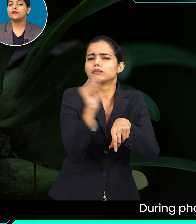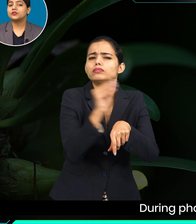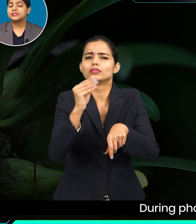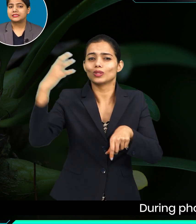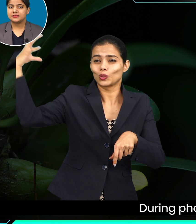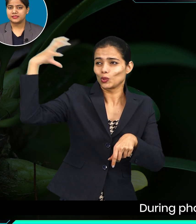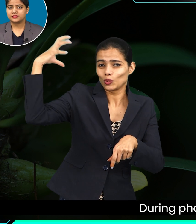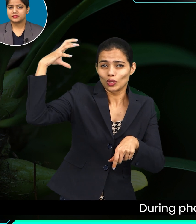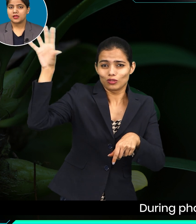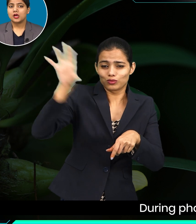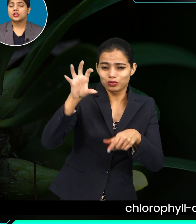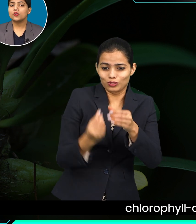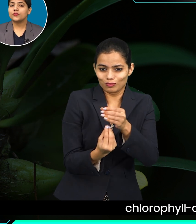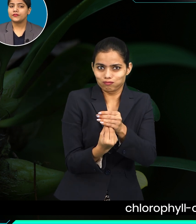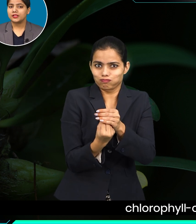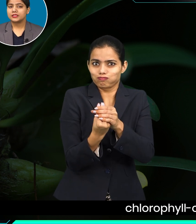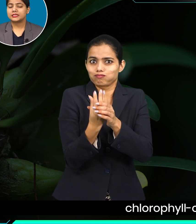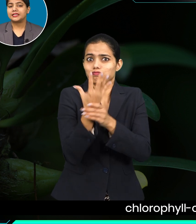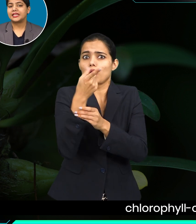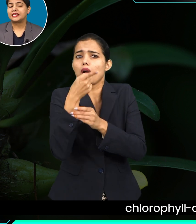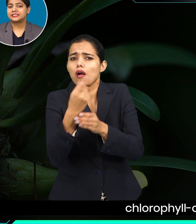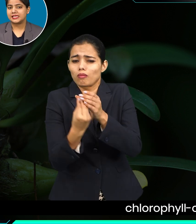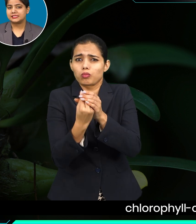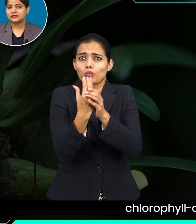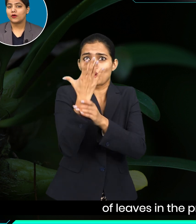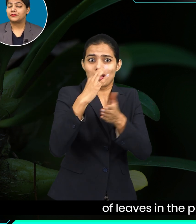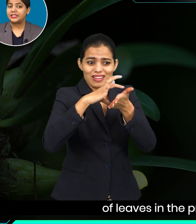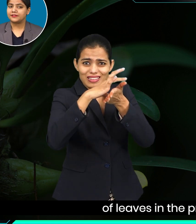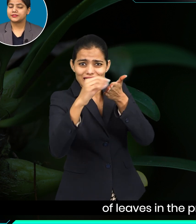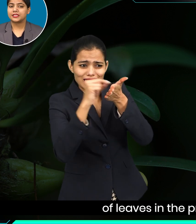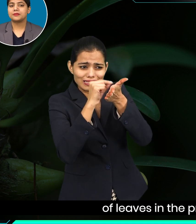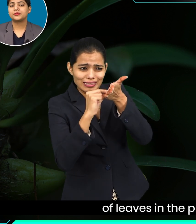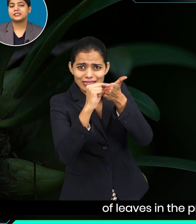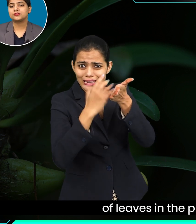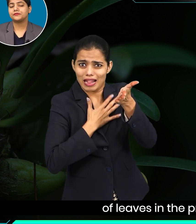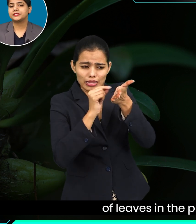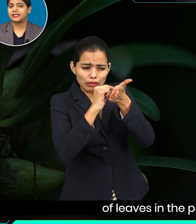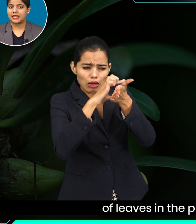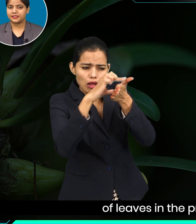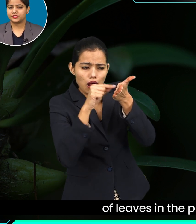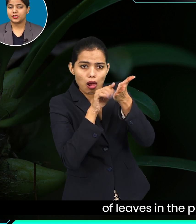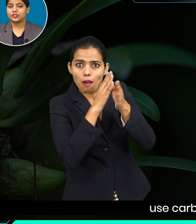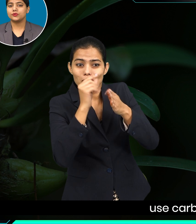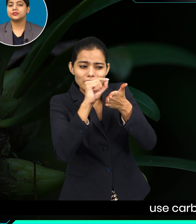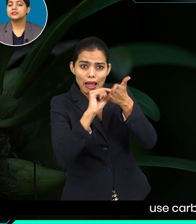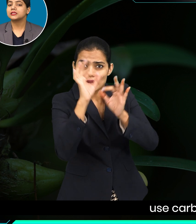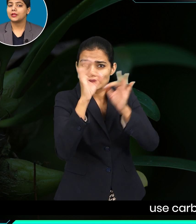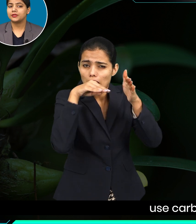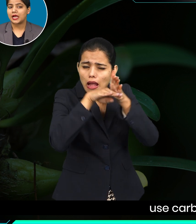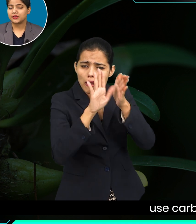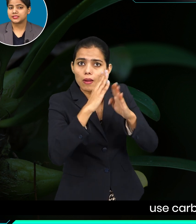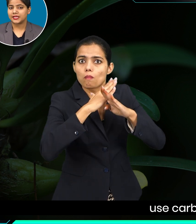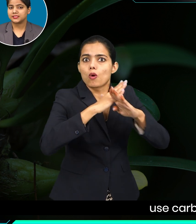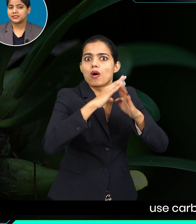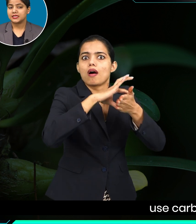During photosynthesis, chlorophyll containing cells of leaves in the presence of sunlight use